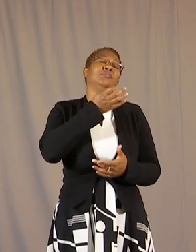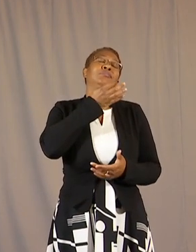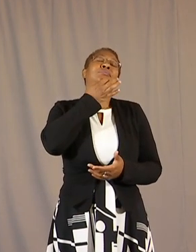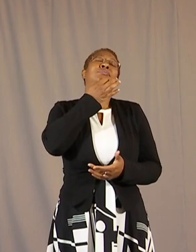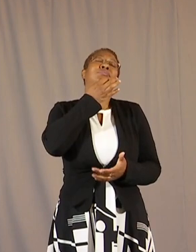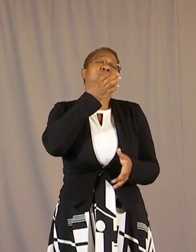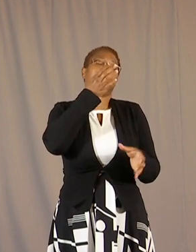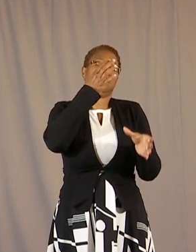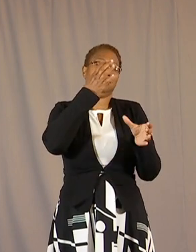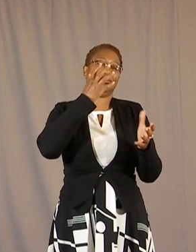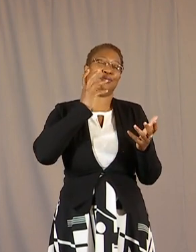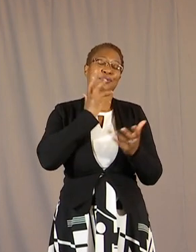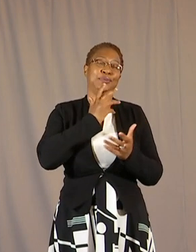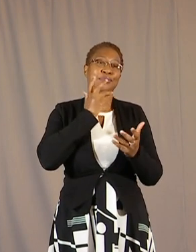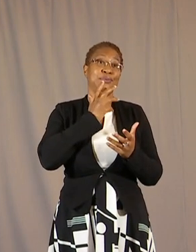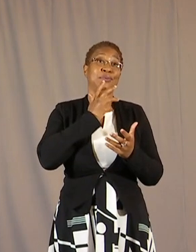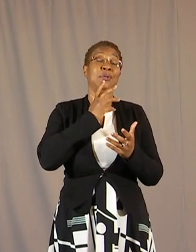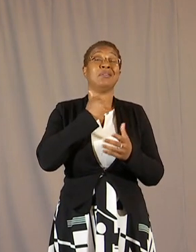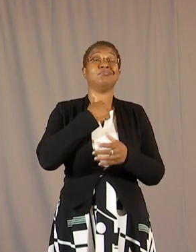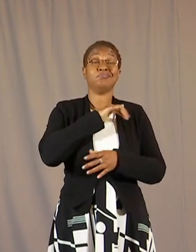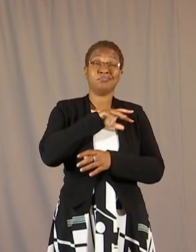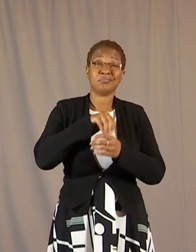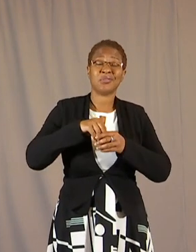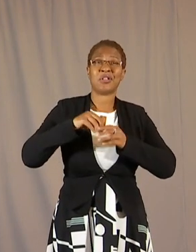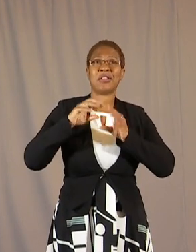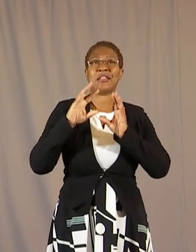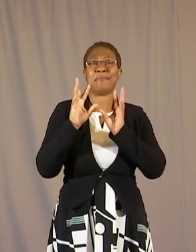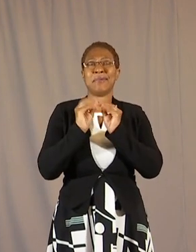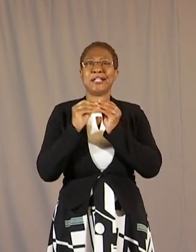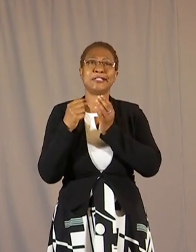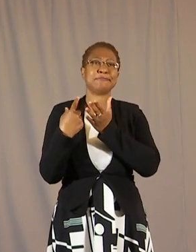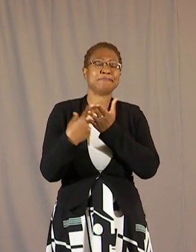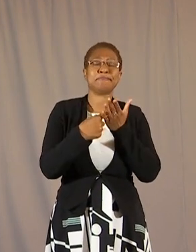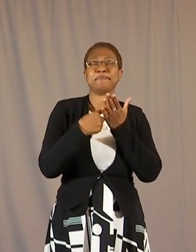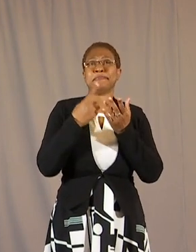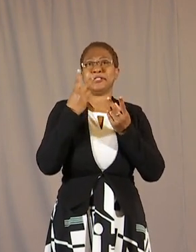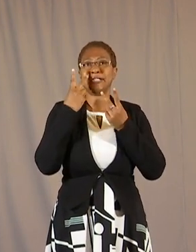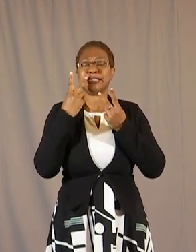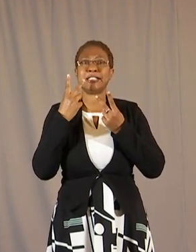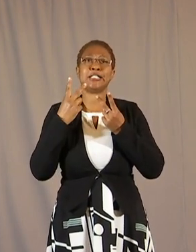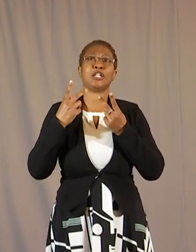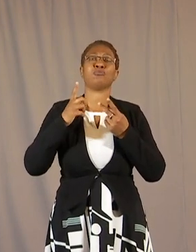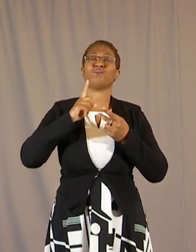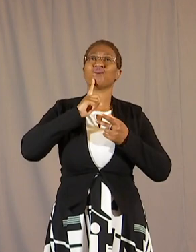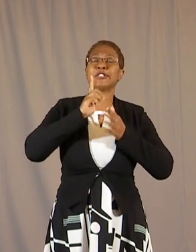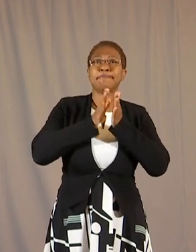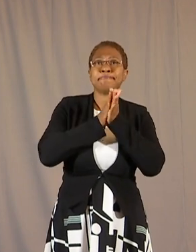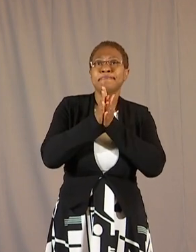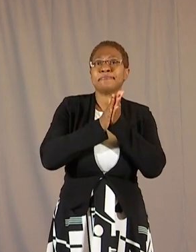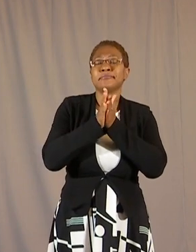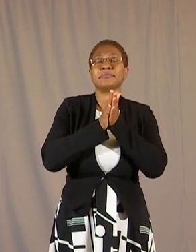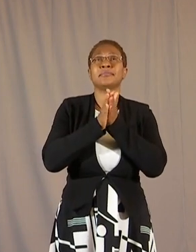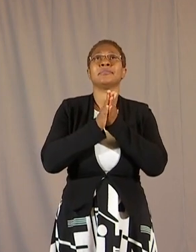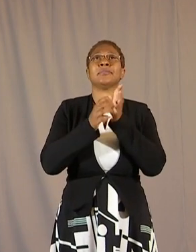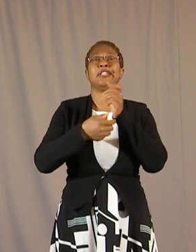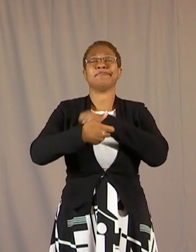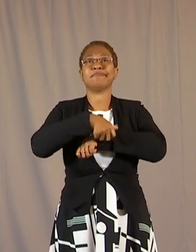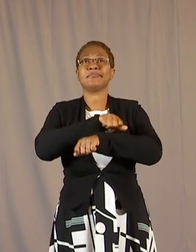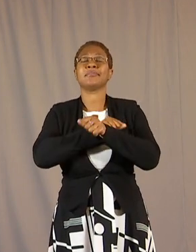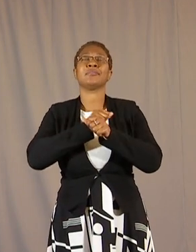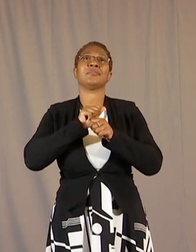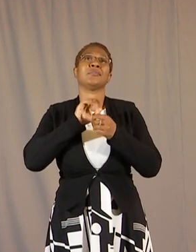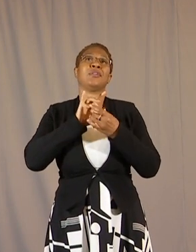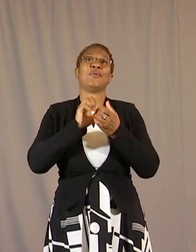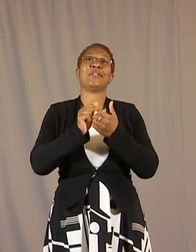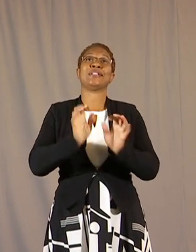the meetings and seeing everybody engage in so much important work, as